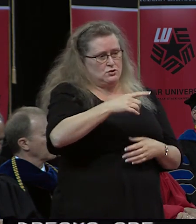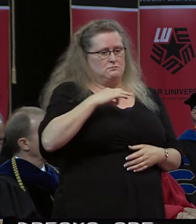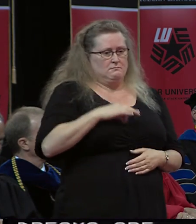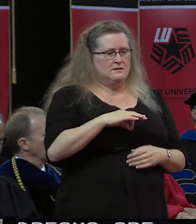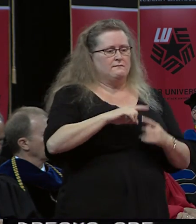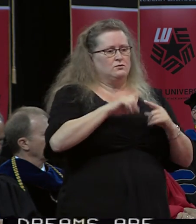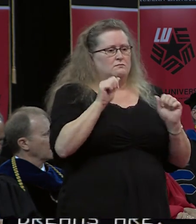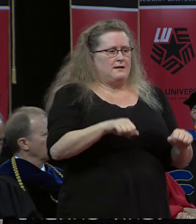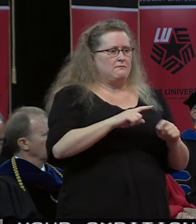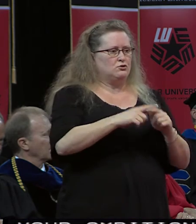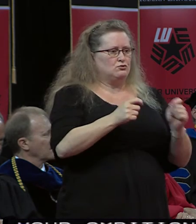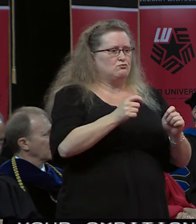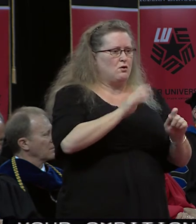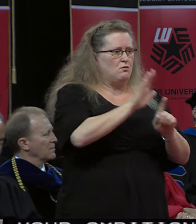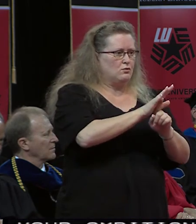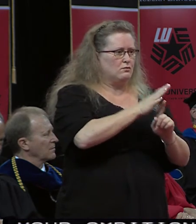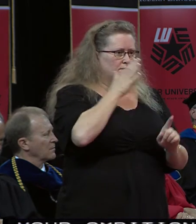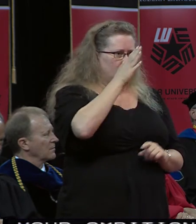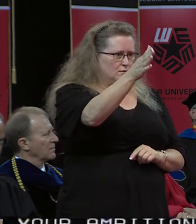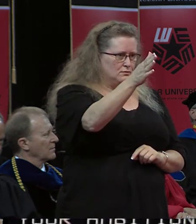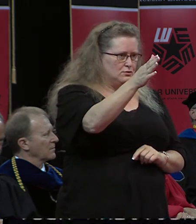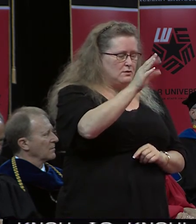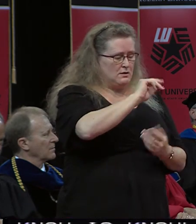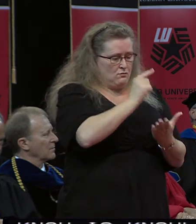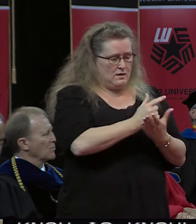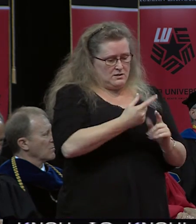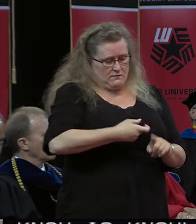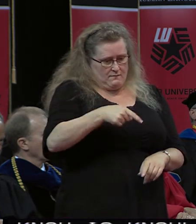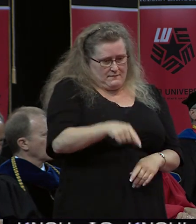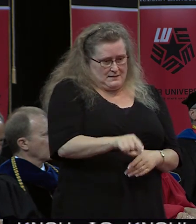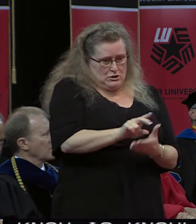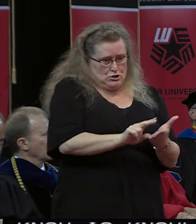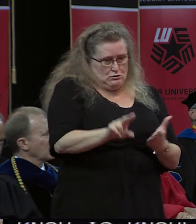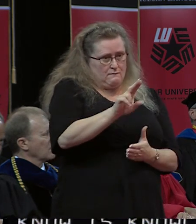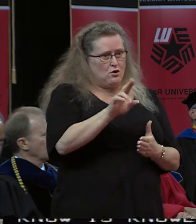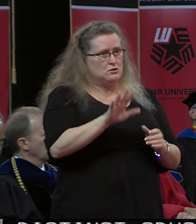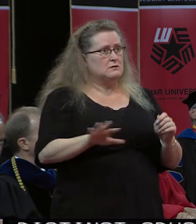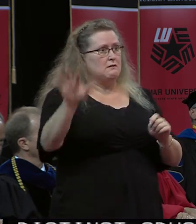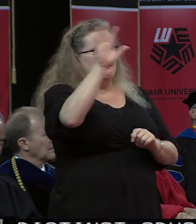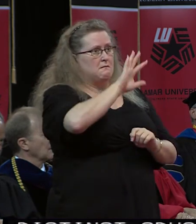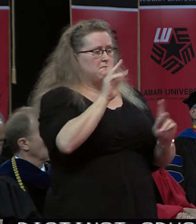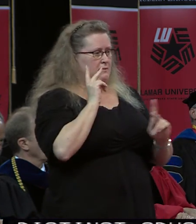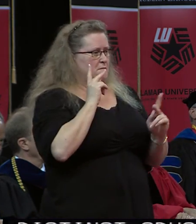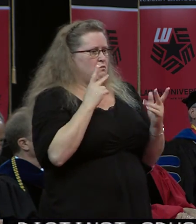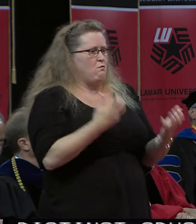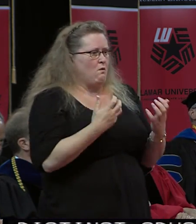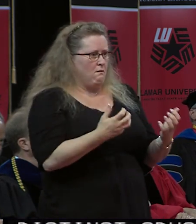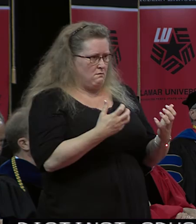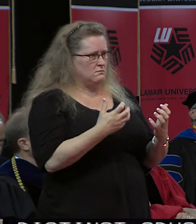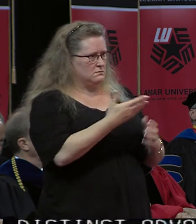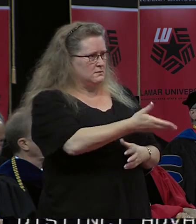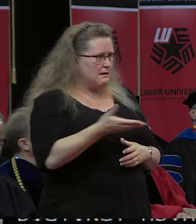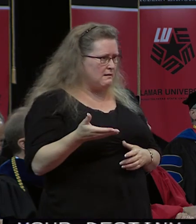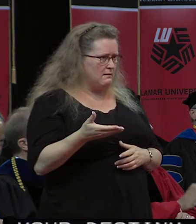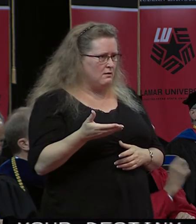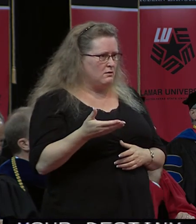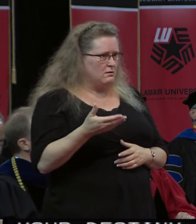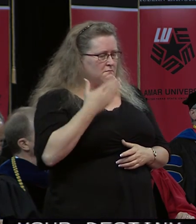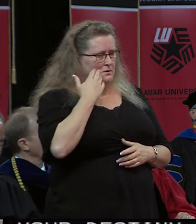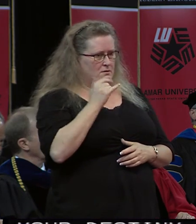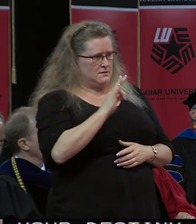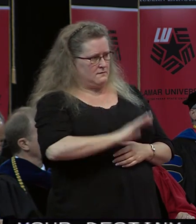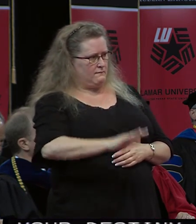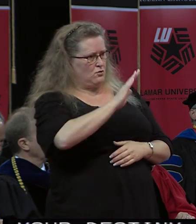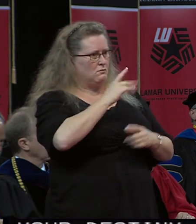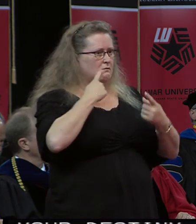destiny. And graduates from this university are highly sought after because they, in fact, have the accomplishment that